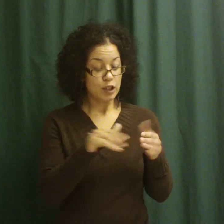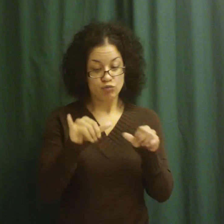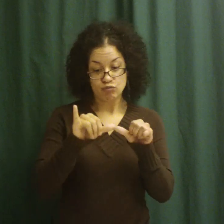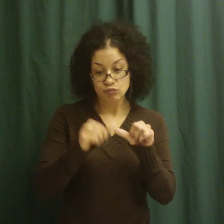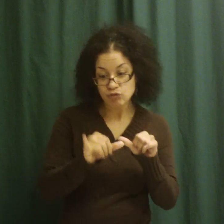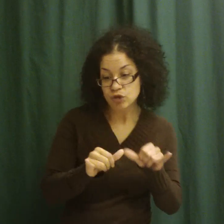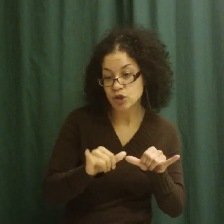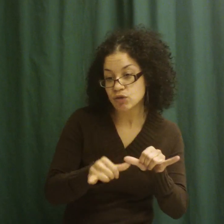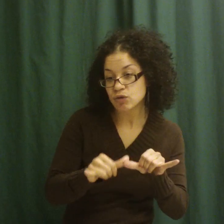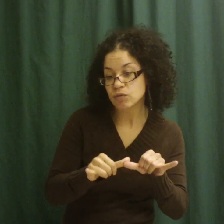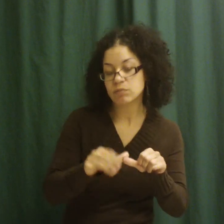computers,